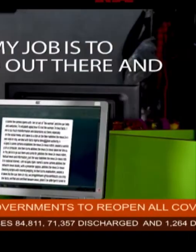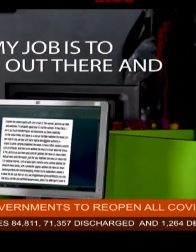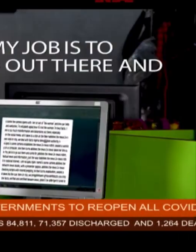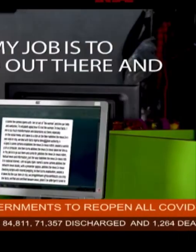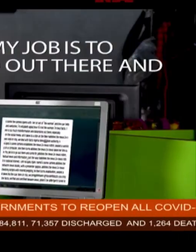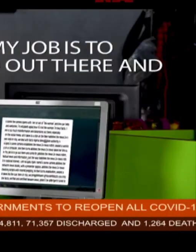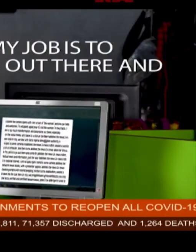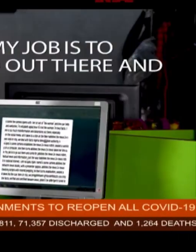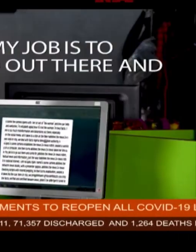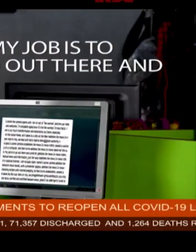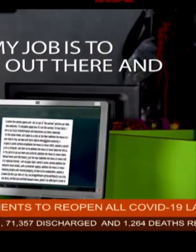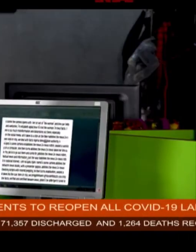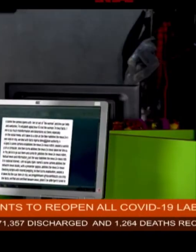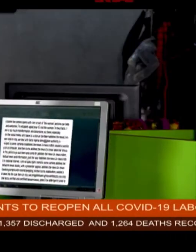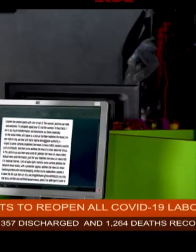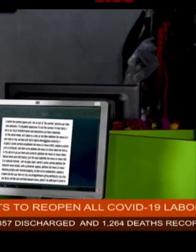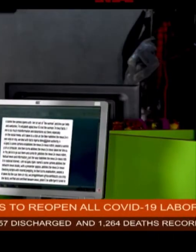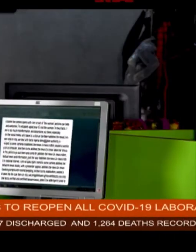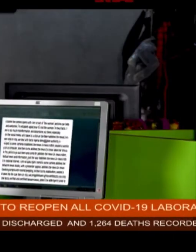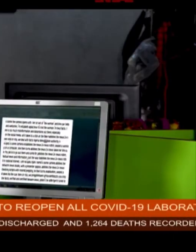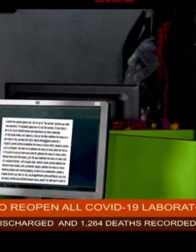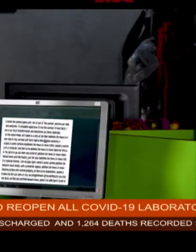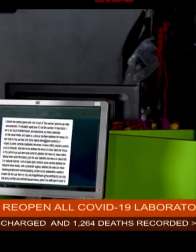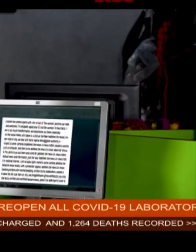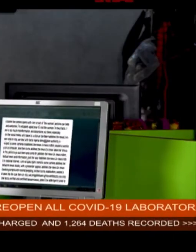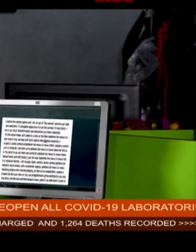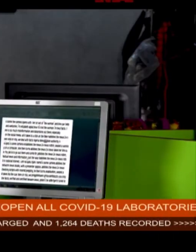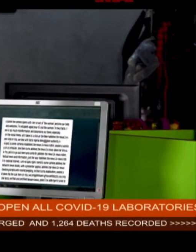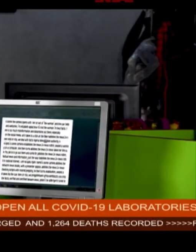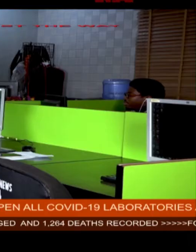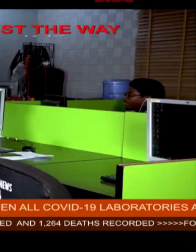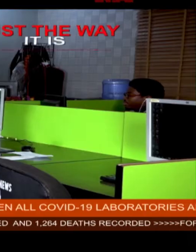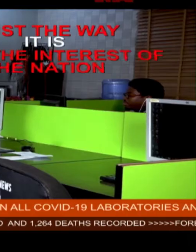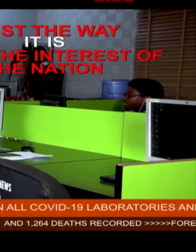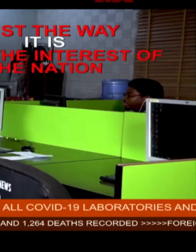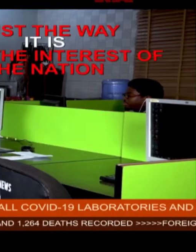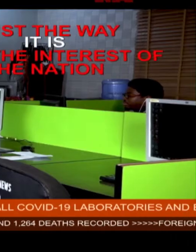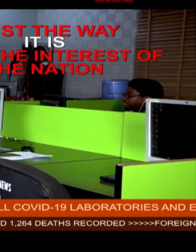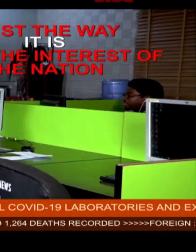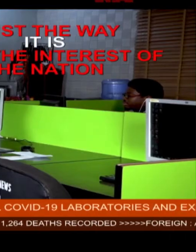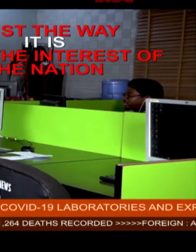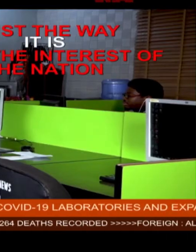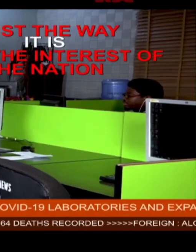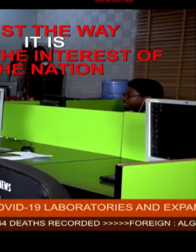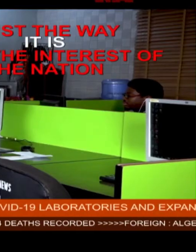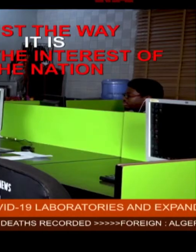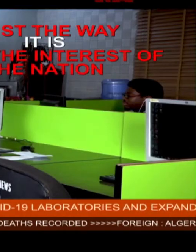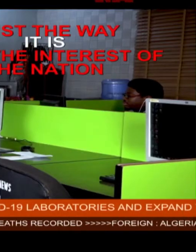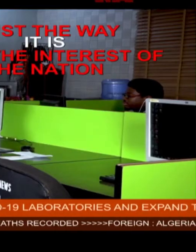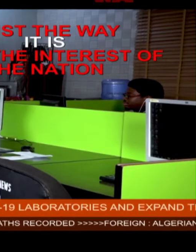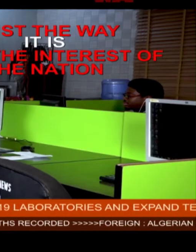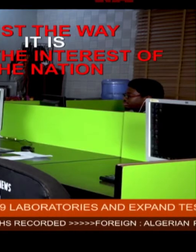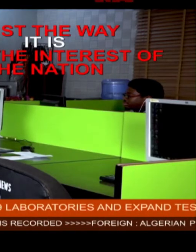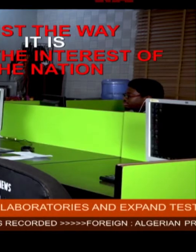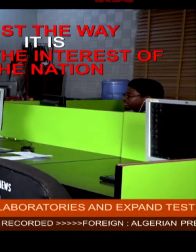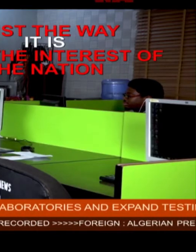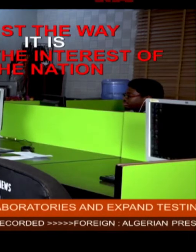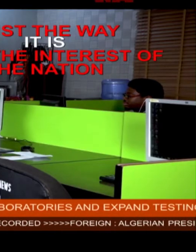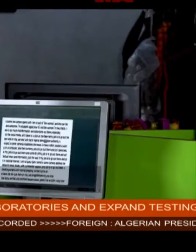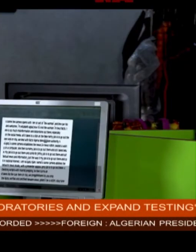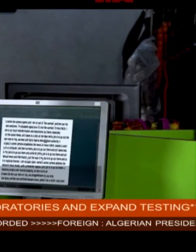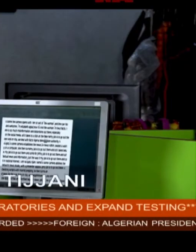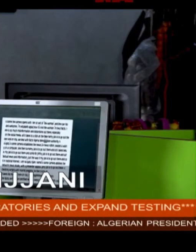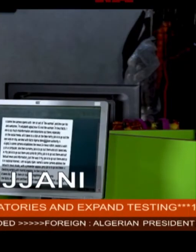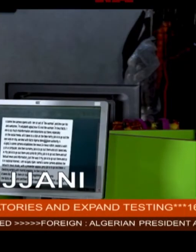My job is to go out there and comb for factual news and information, just the way it is, all in the interest of the